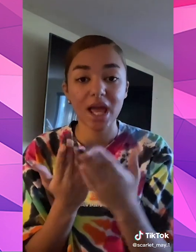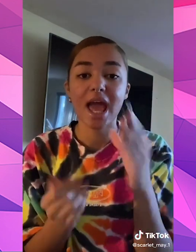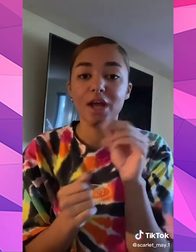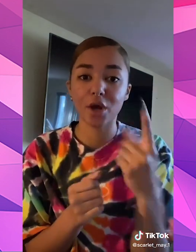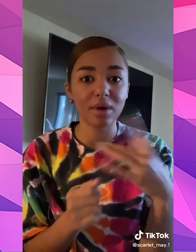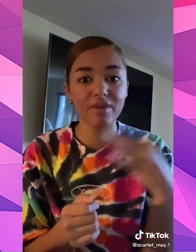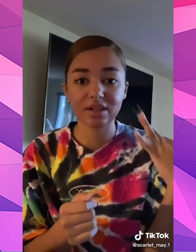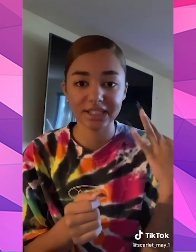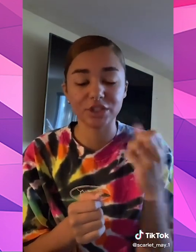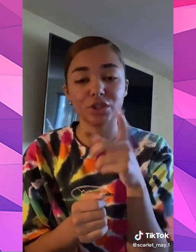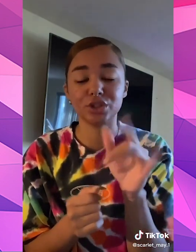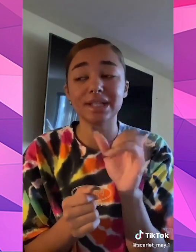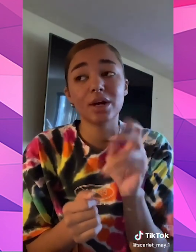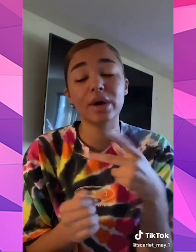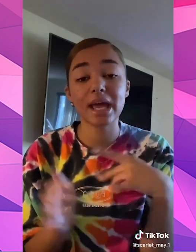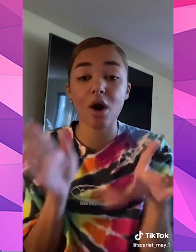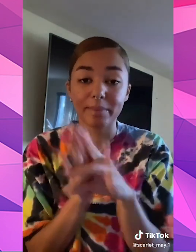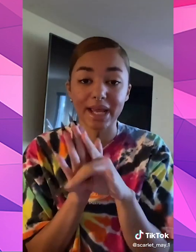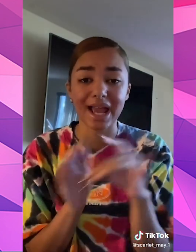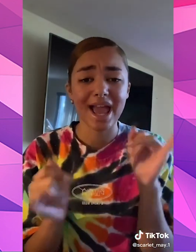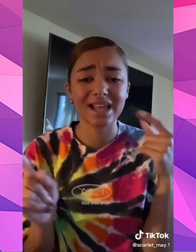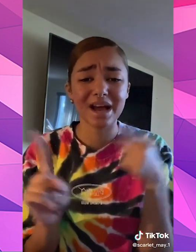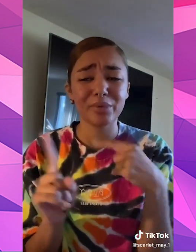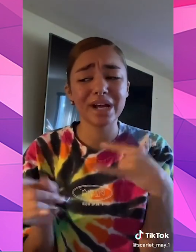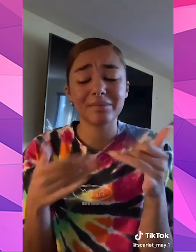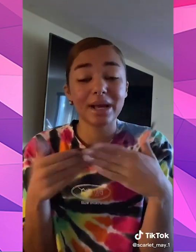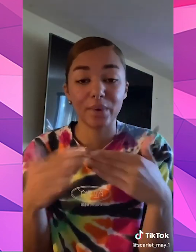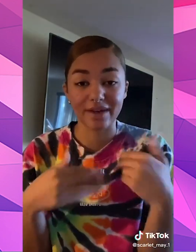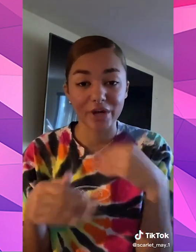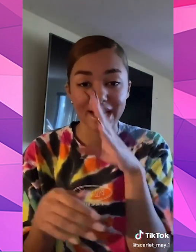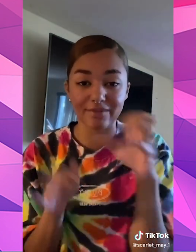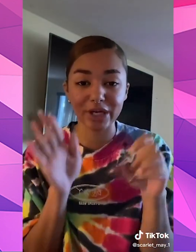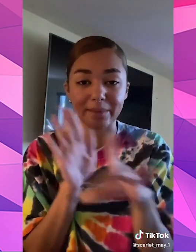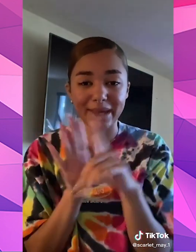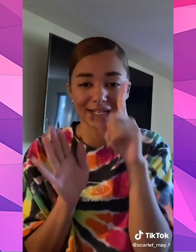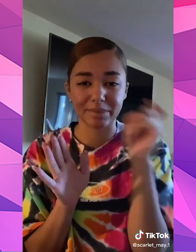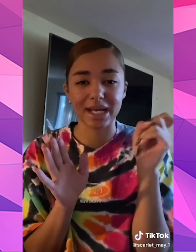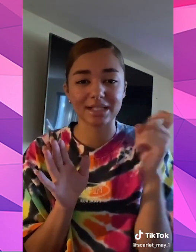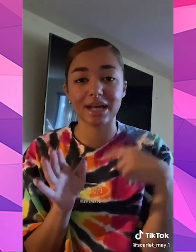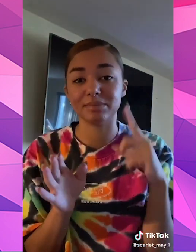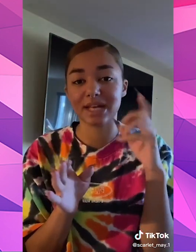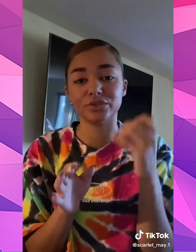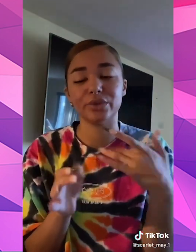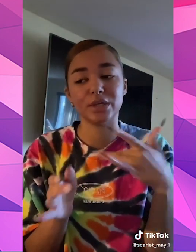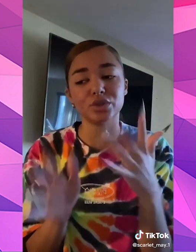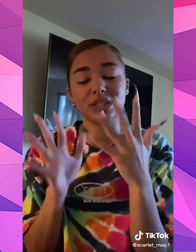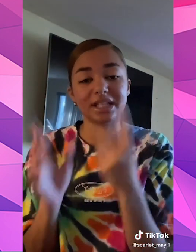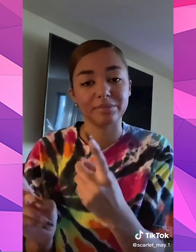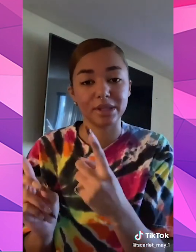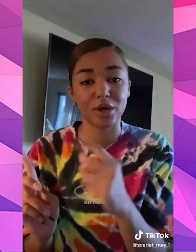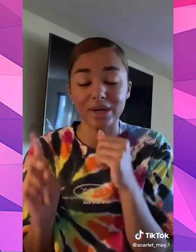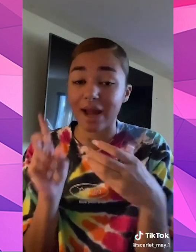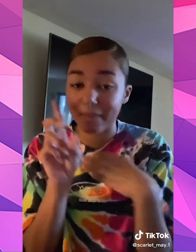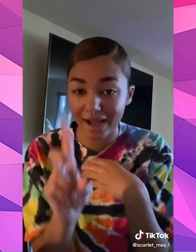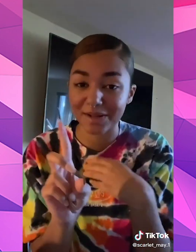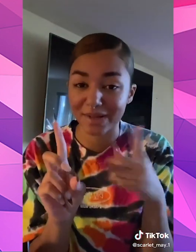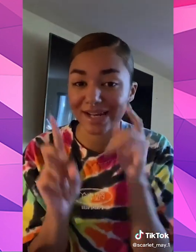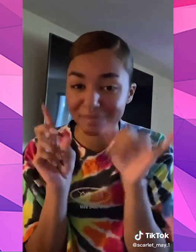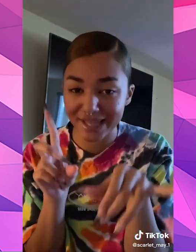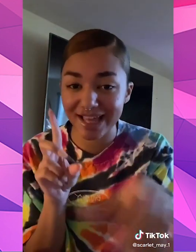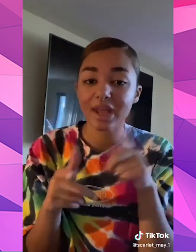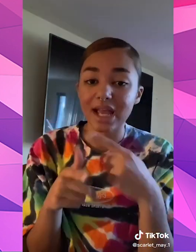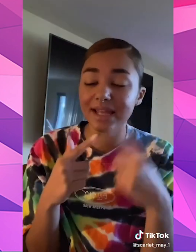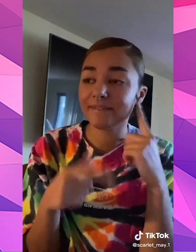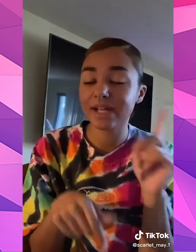read a book No one volunteered So she's like, okay, I'll pick At that point, I'm like, whatever I never get picked because I'm deaf So they usually leave me alone And I'm not